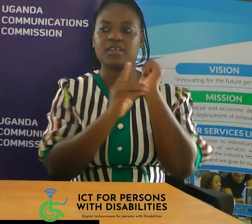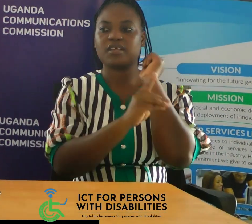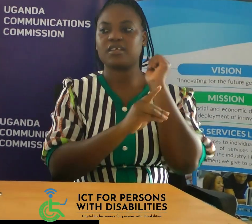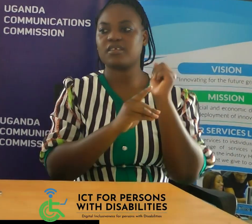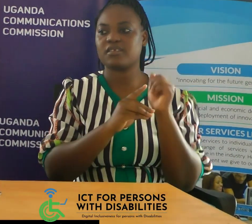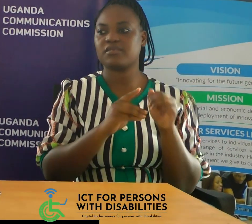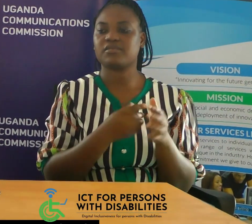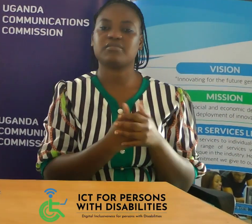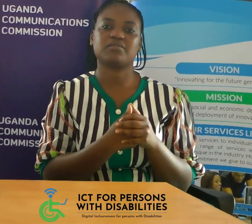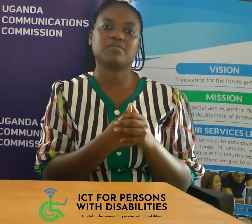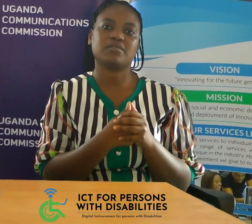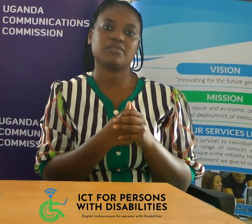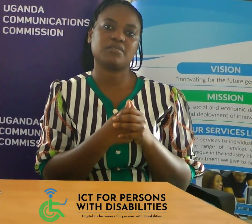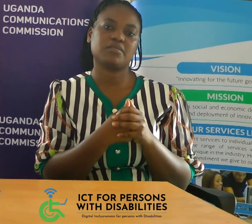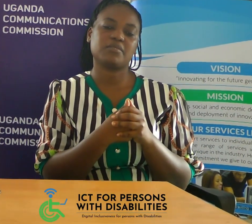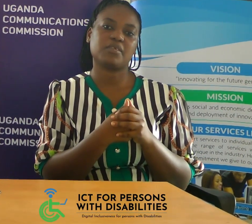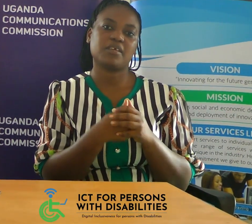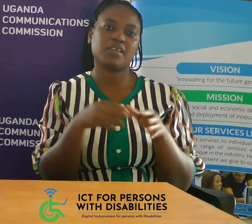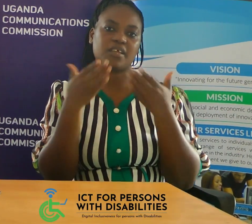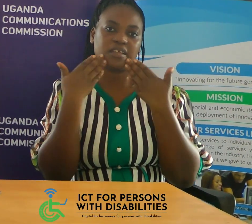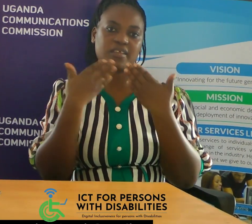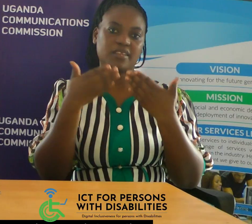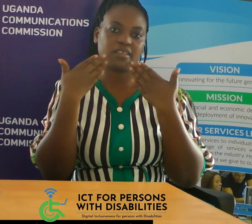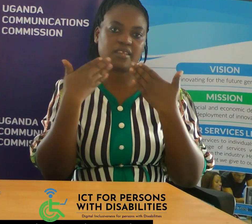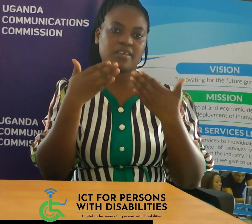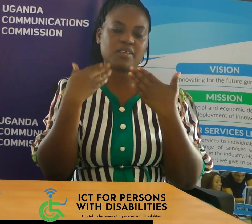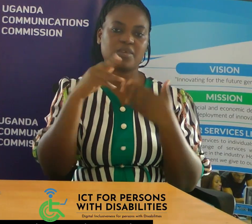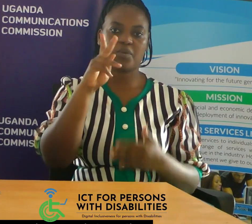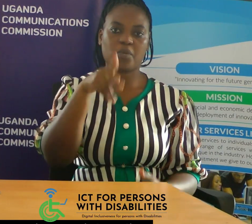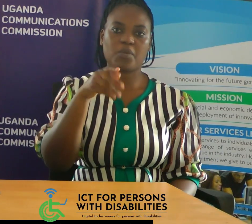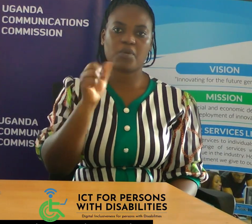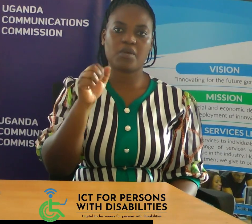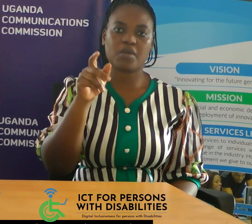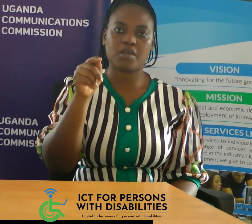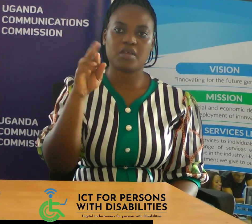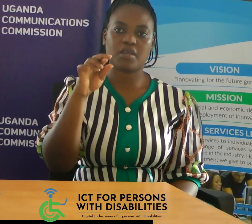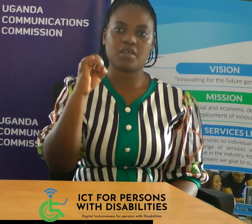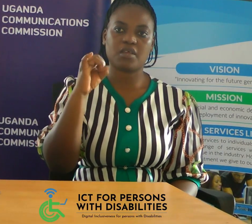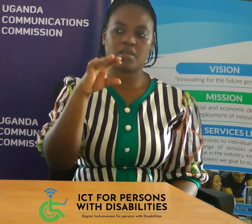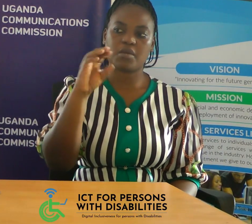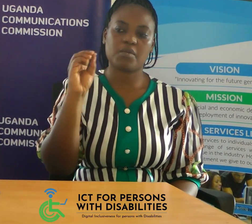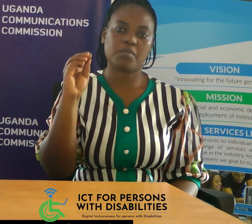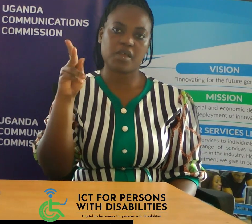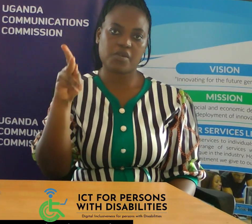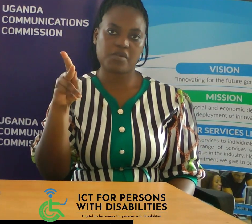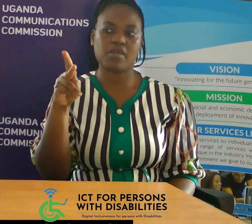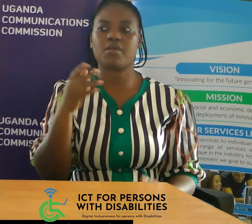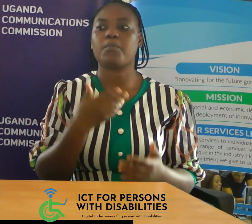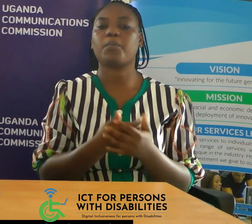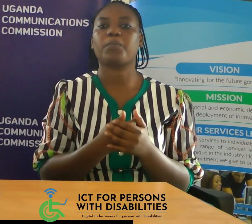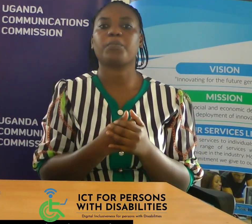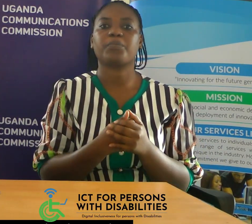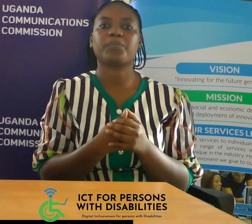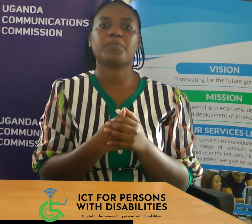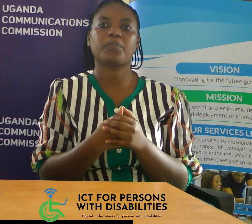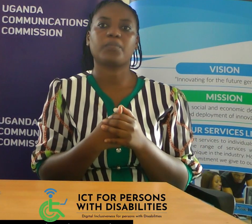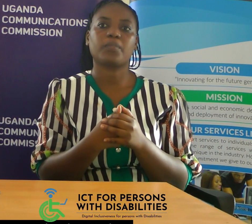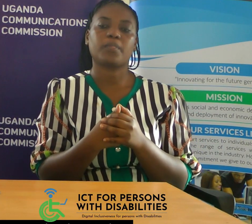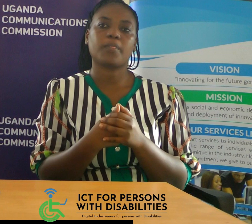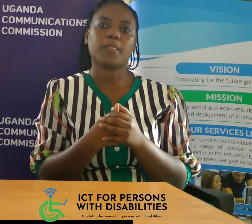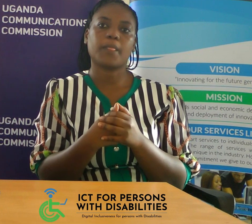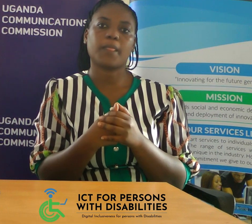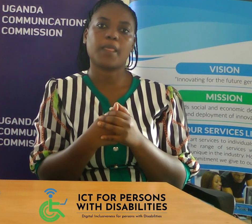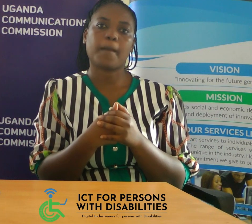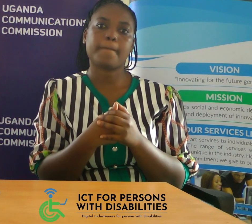Good evening, everybody. Good evening. My name is Muya Caroline, representing Moroto District